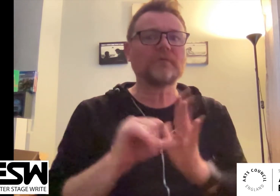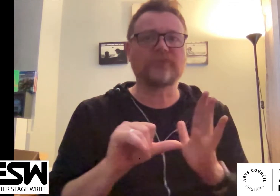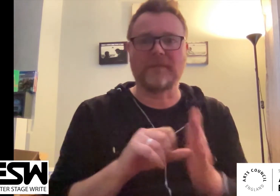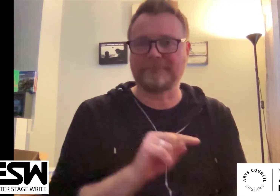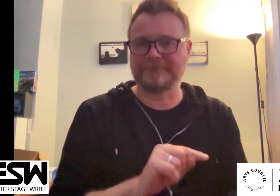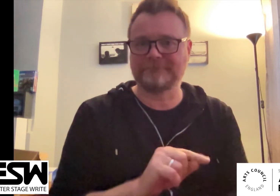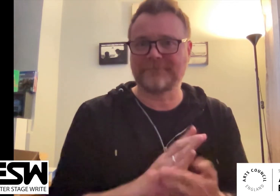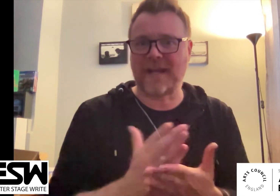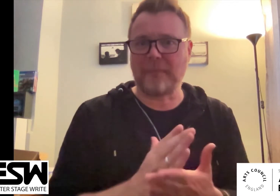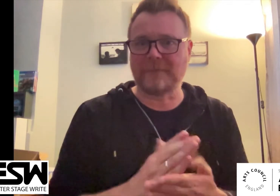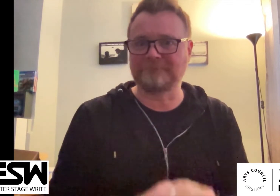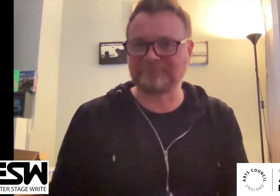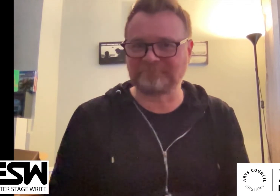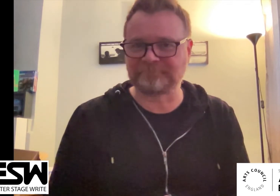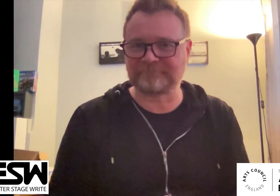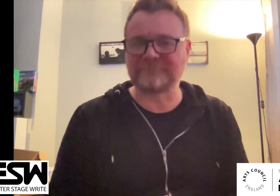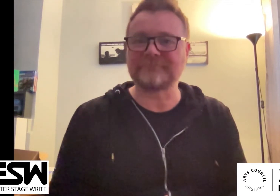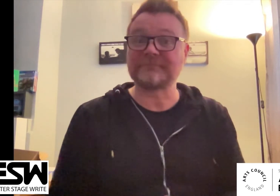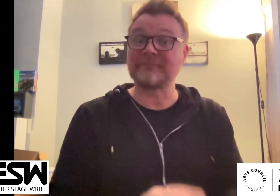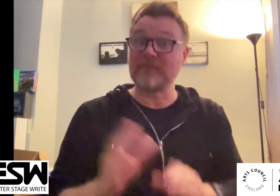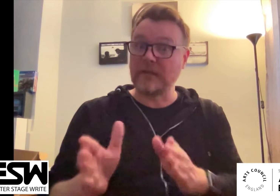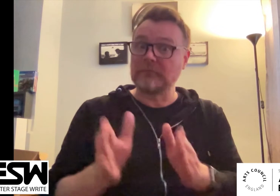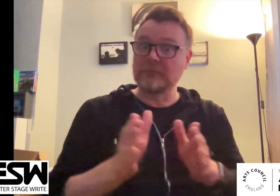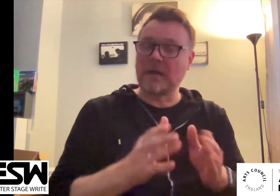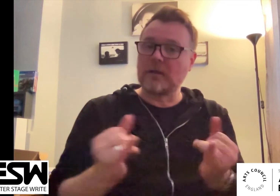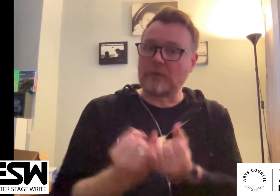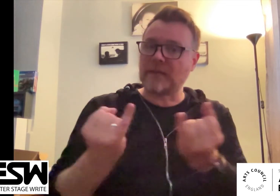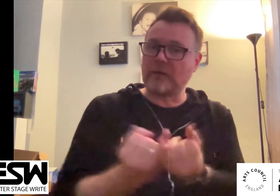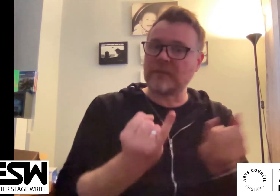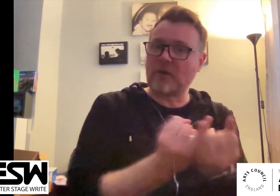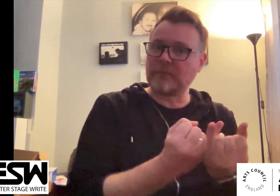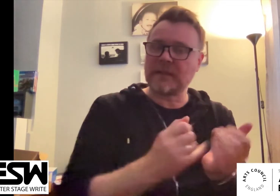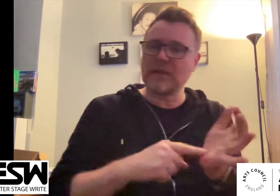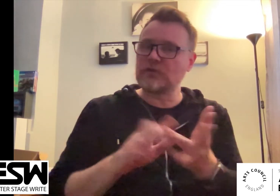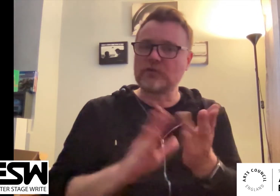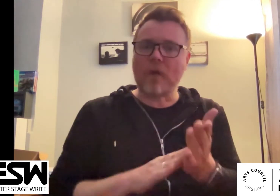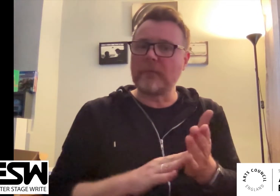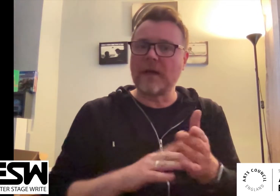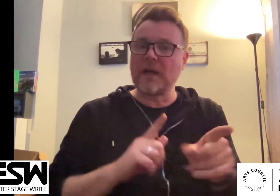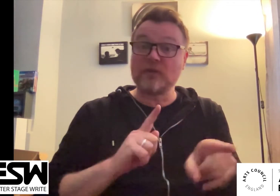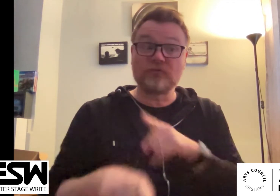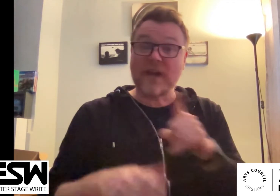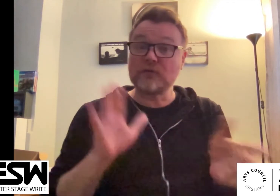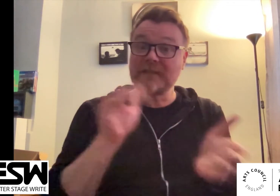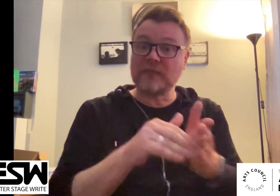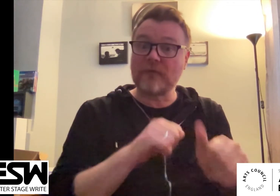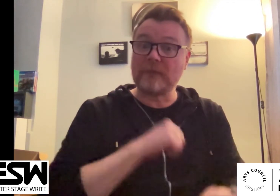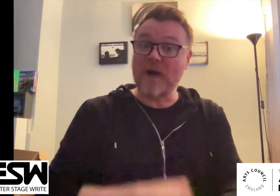problem. That's a huge dilemma. So, these are steps, these are the conflicts in Act 2 that Tom needs to get to before he